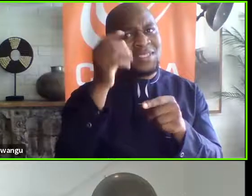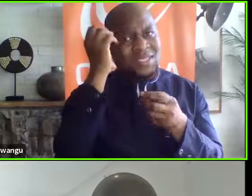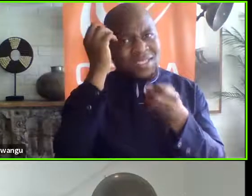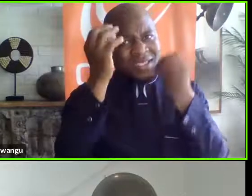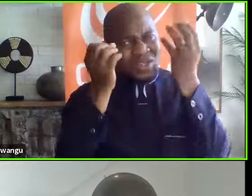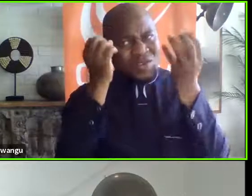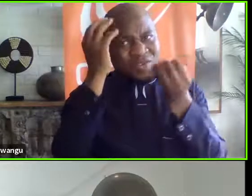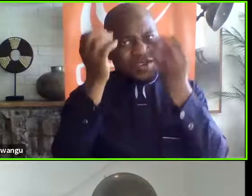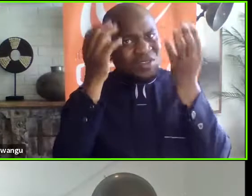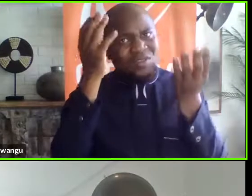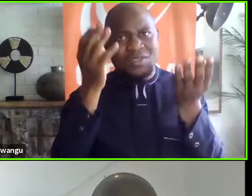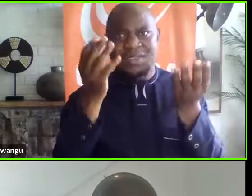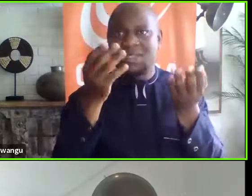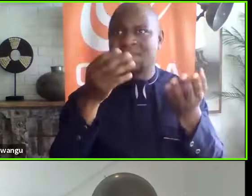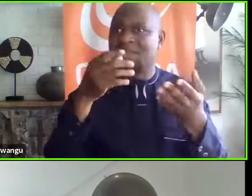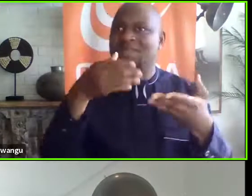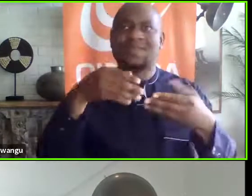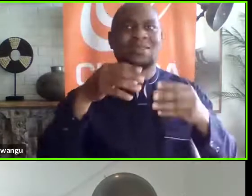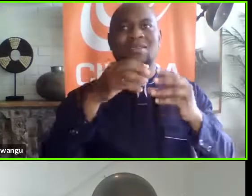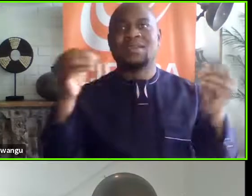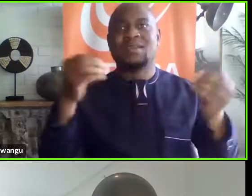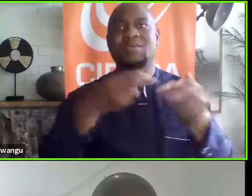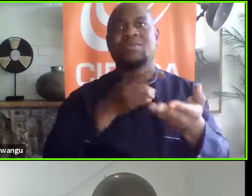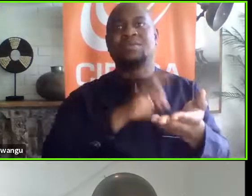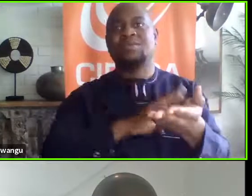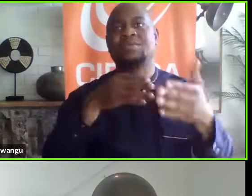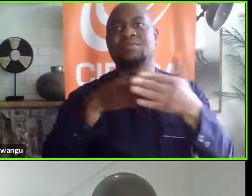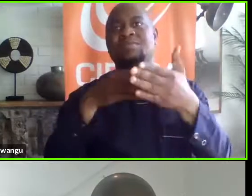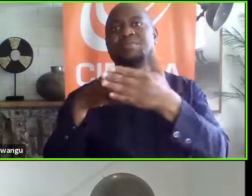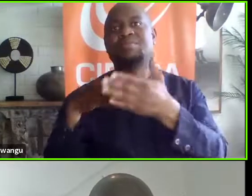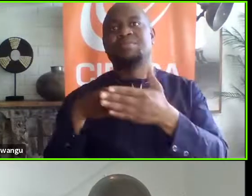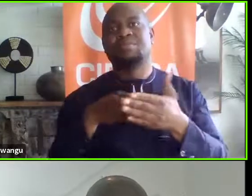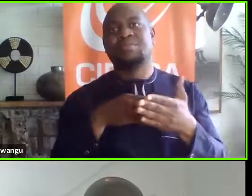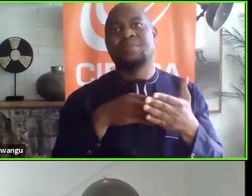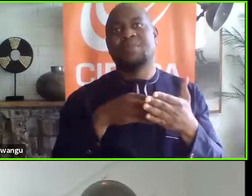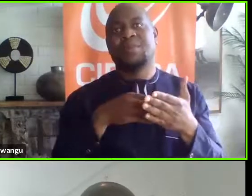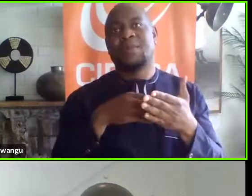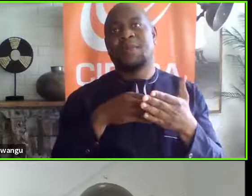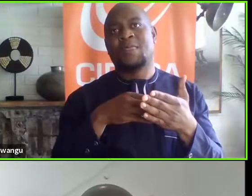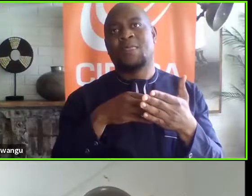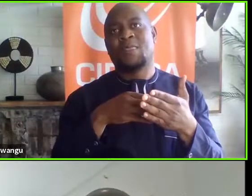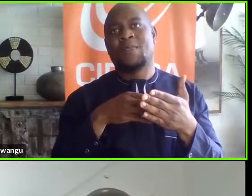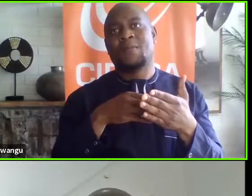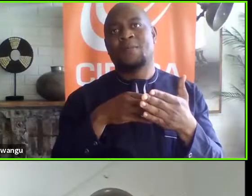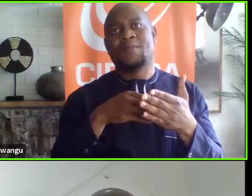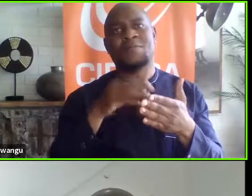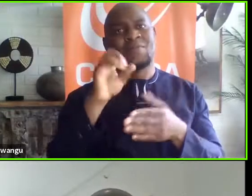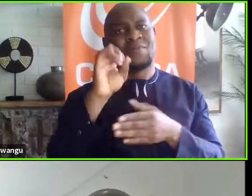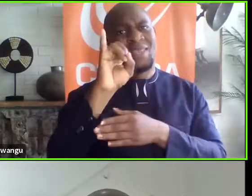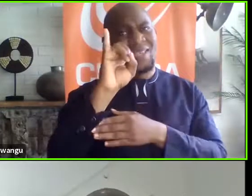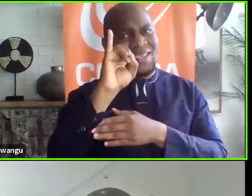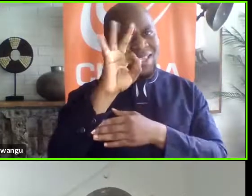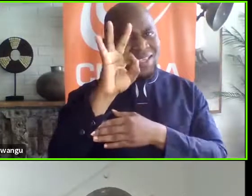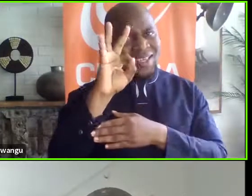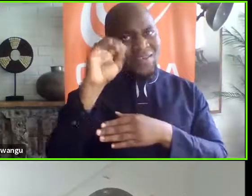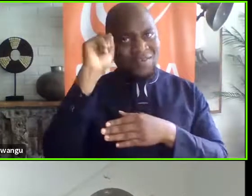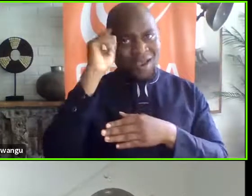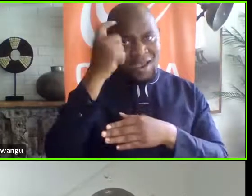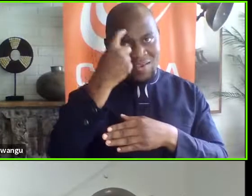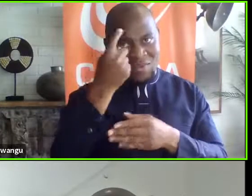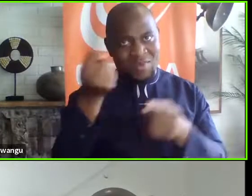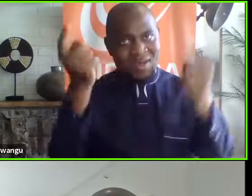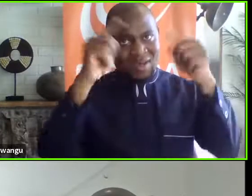in the education. Those innovations could be very well, if at all, they could be funded and